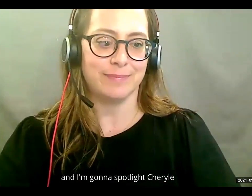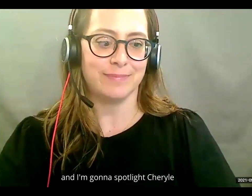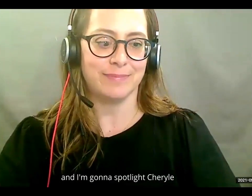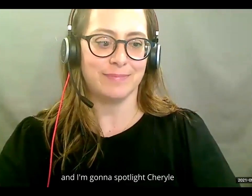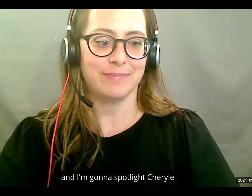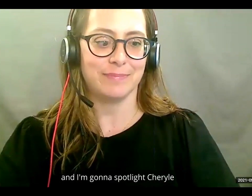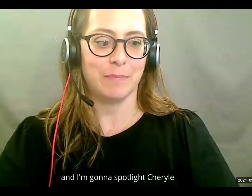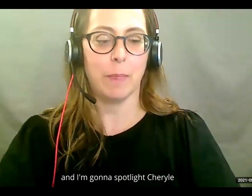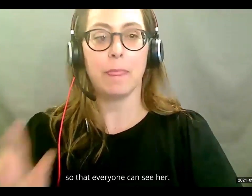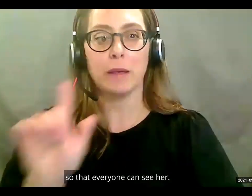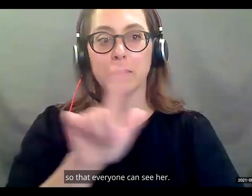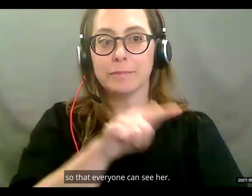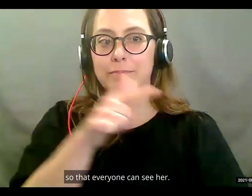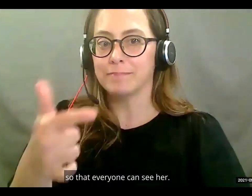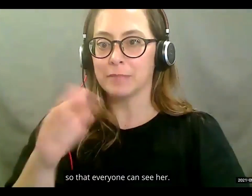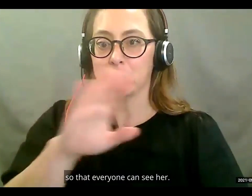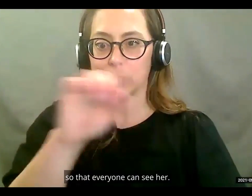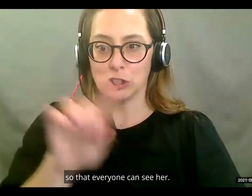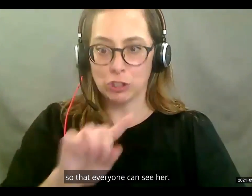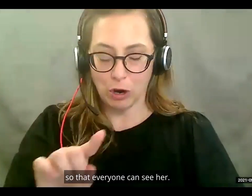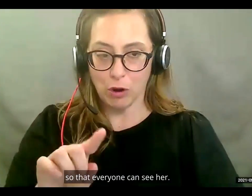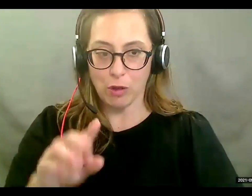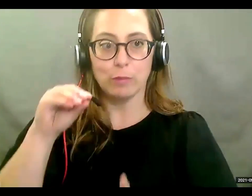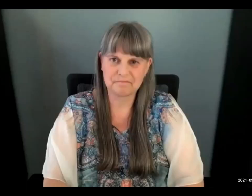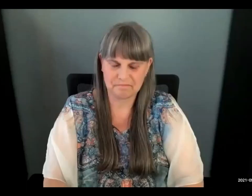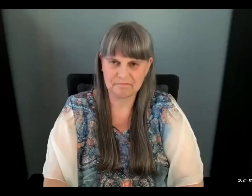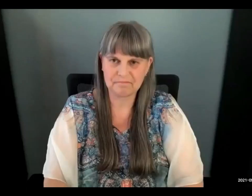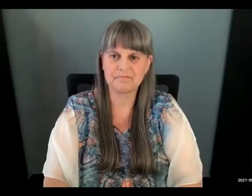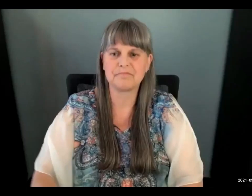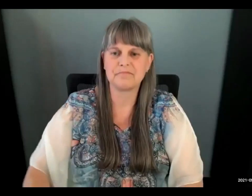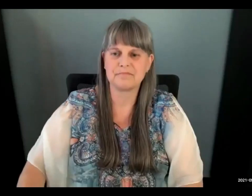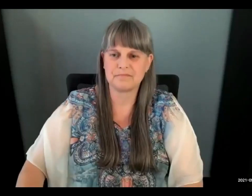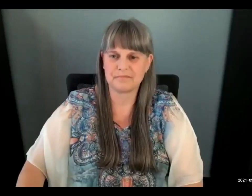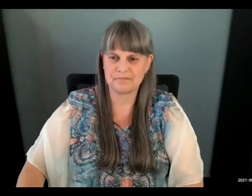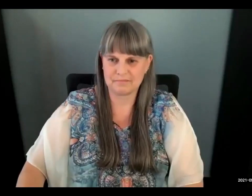going to spotlight Cheryle so that everyone can see her.